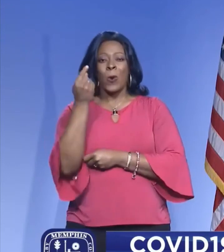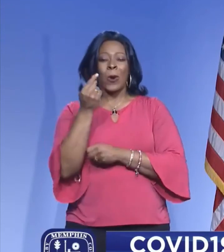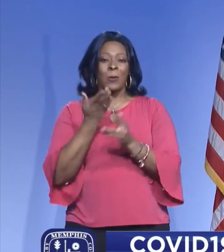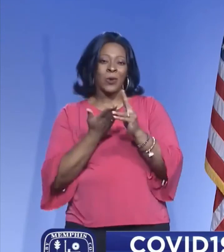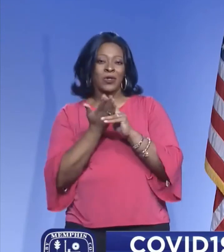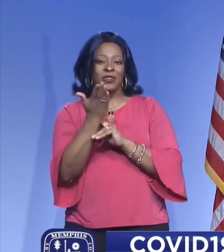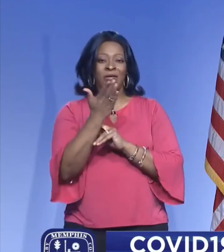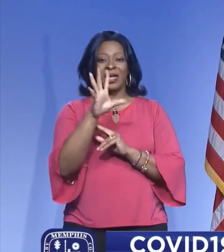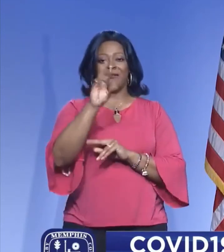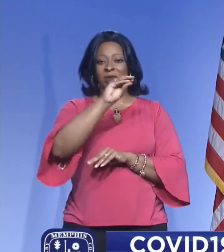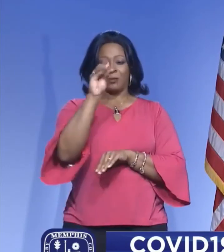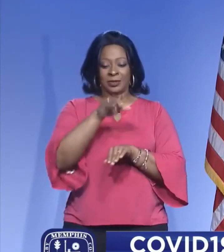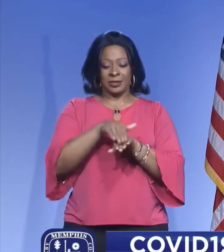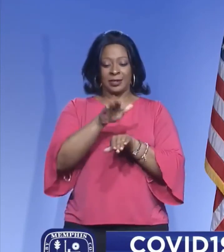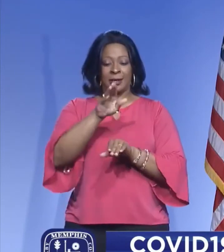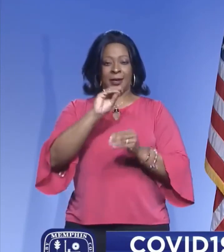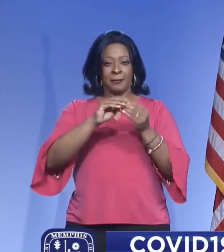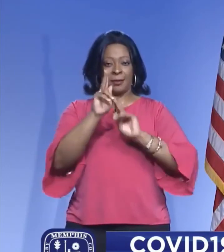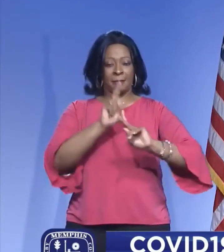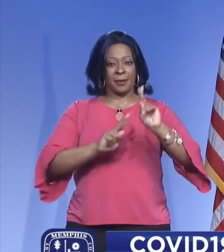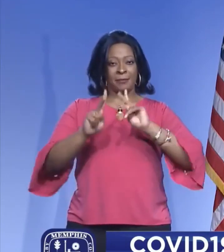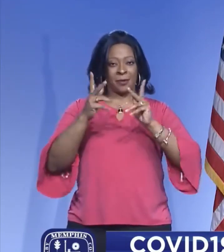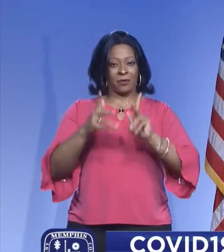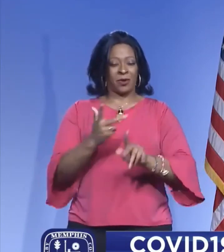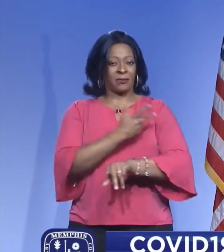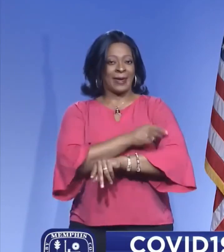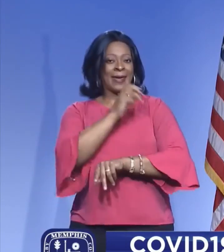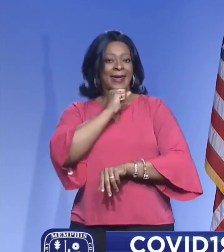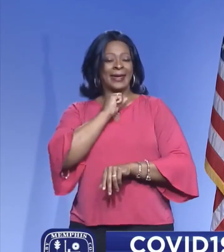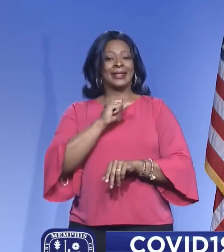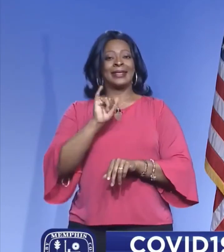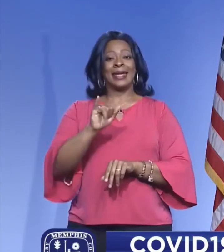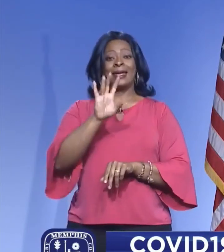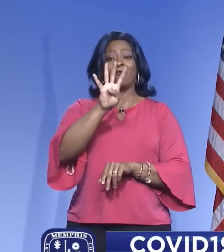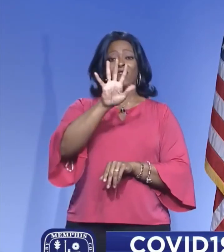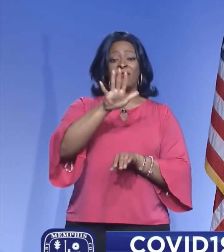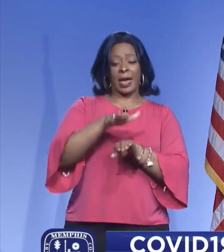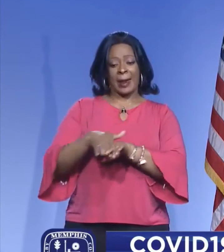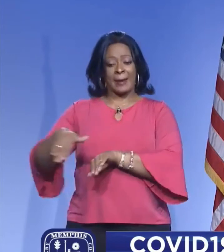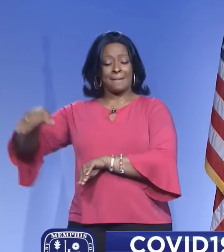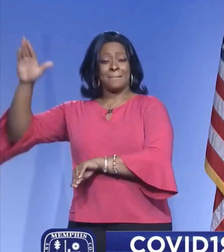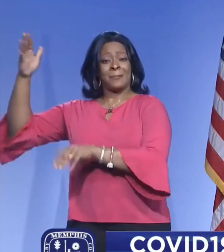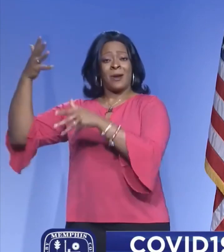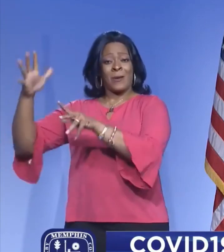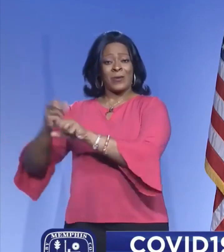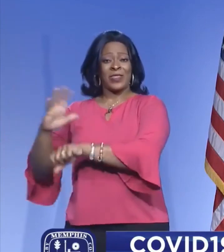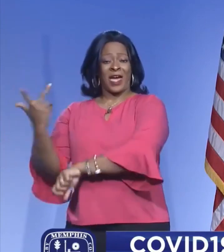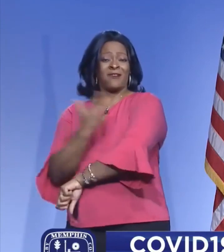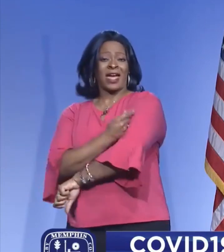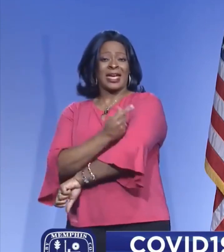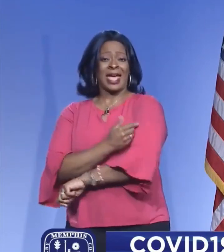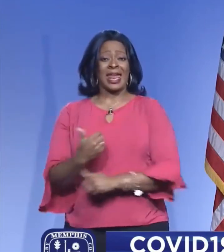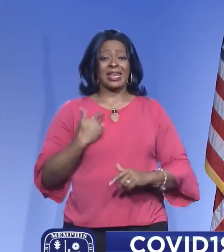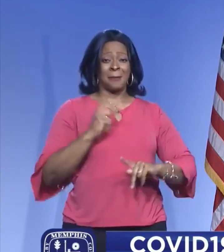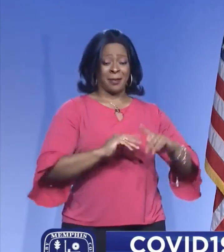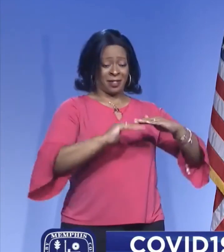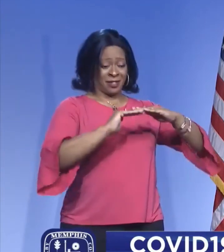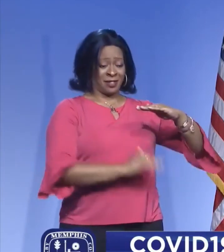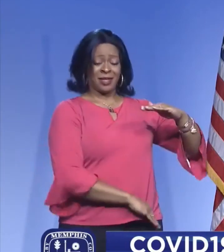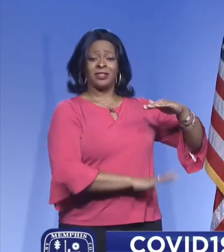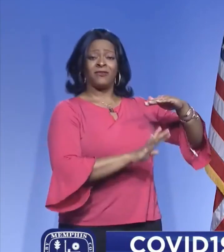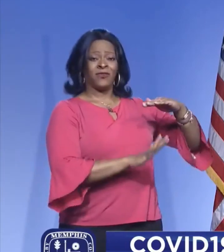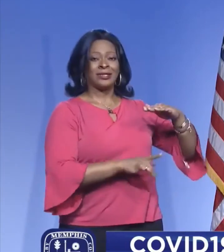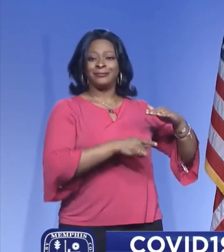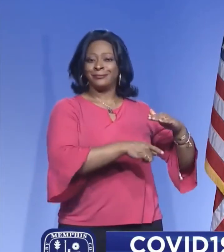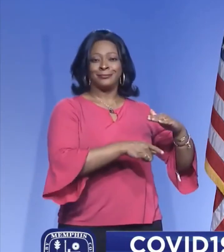above 50% of the population for the age groups that are 45 years old and older. So our younger folks are still